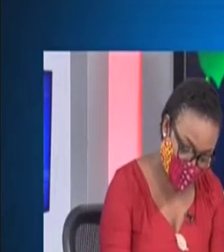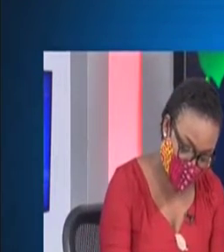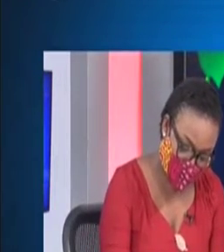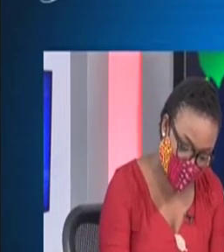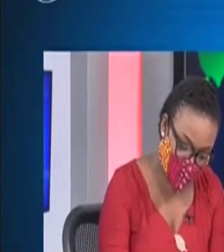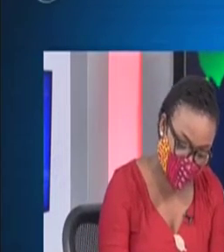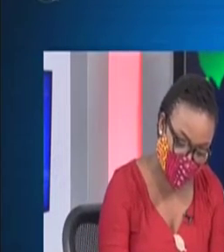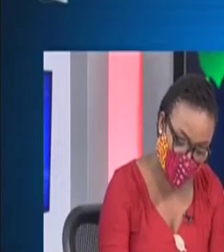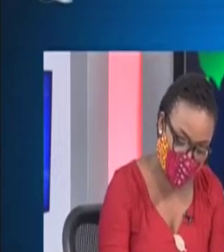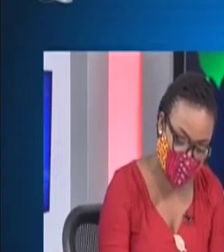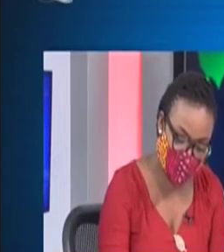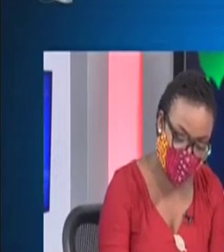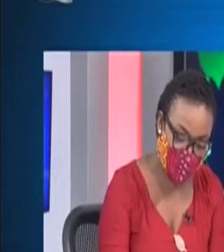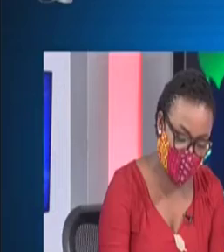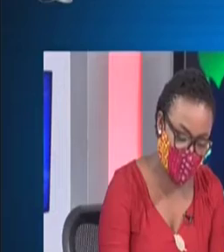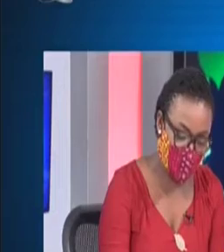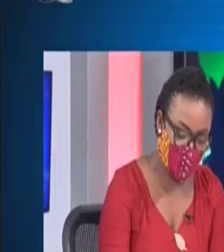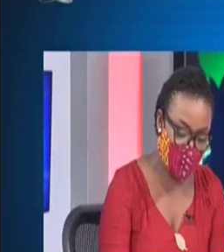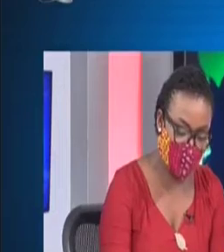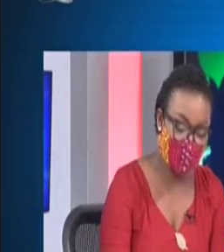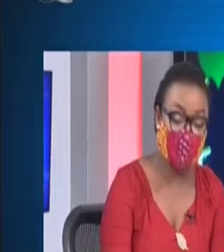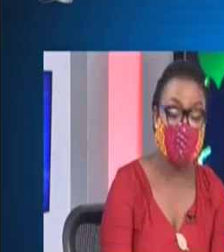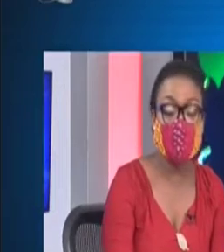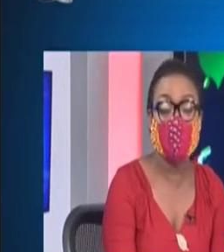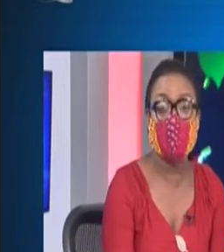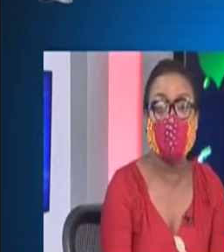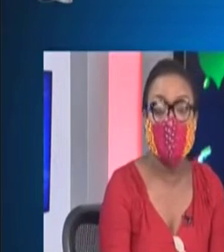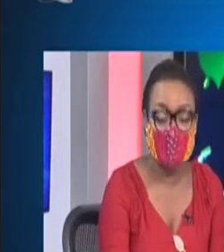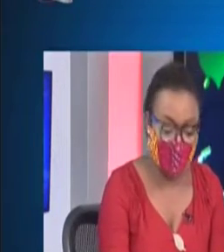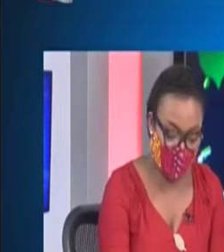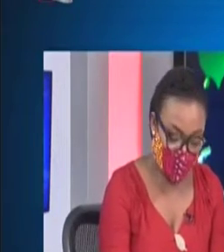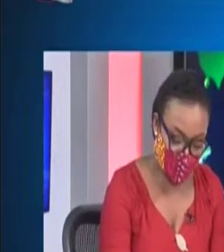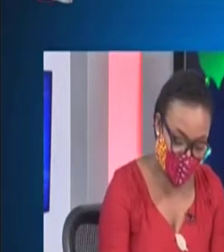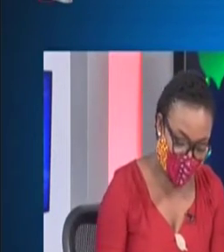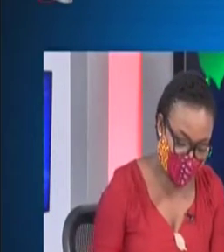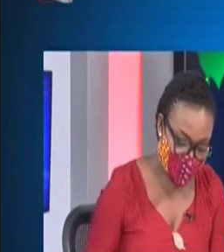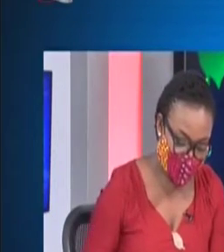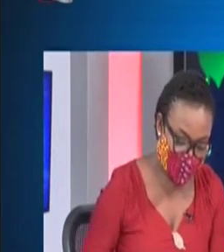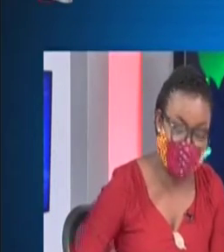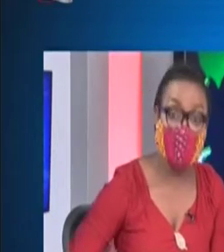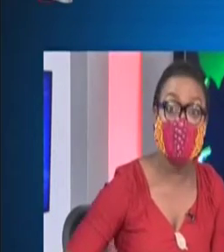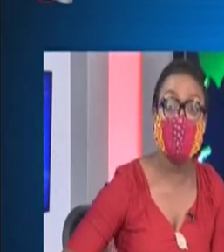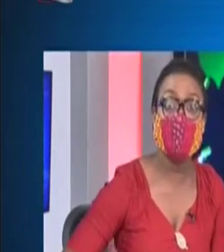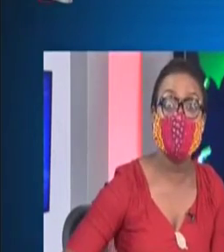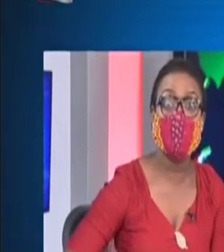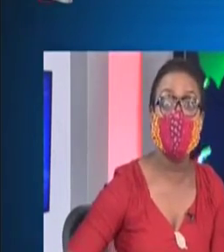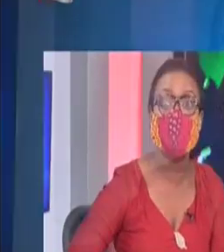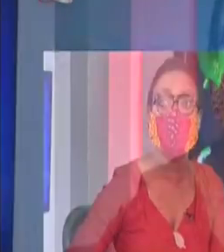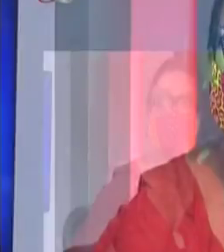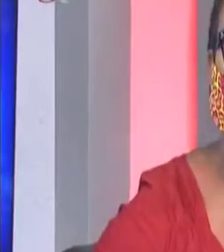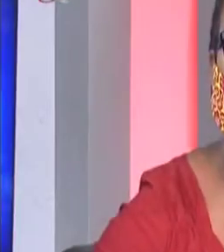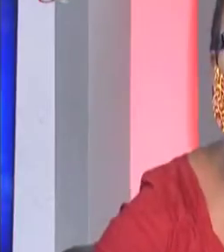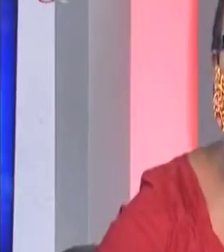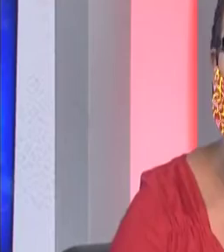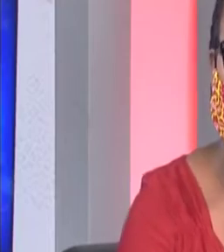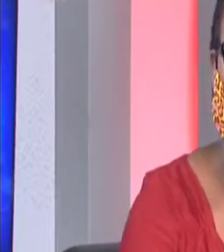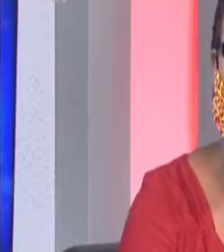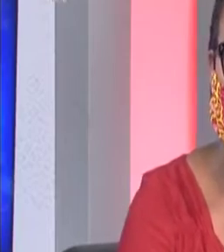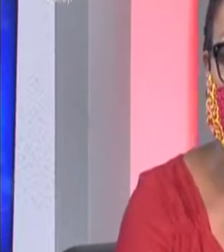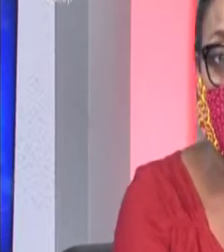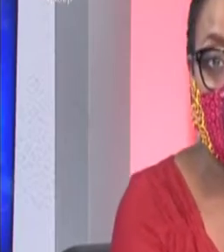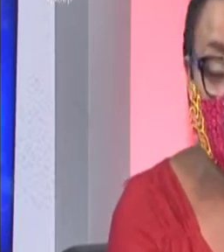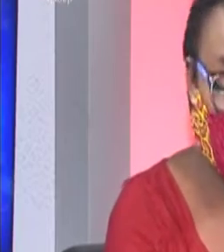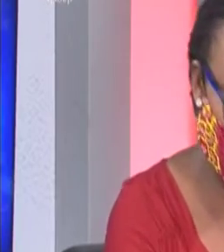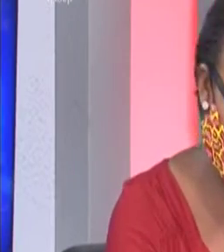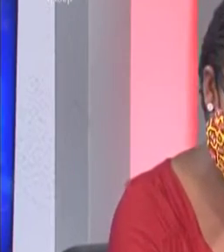Ministry of Information situation updates on the coronavirus disease, COVID-19 in Ghana. My name is Mama Vioso Abwaje